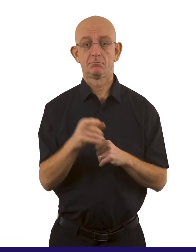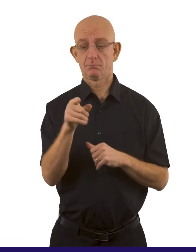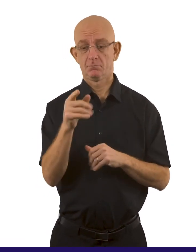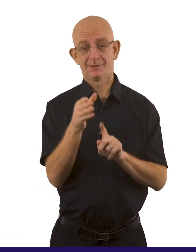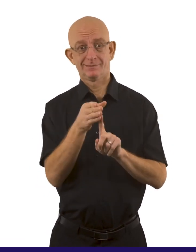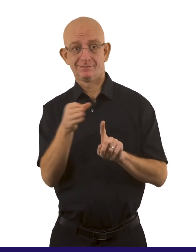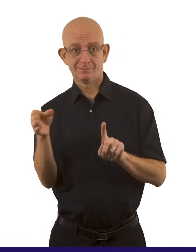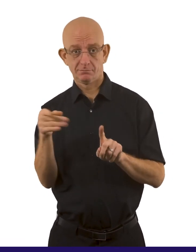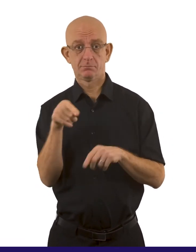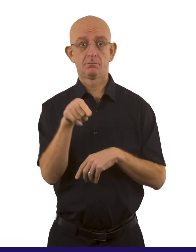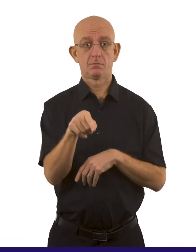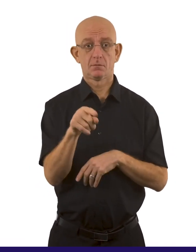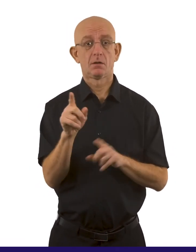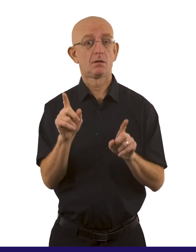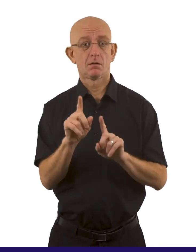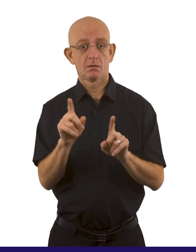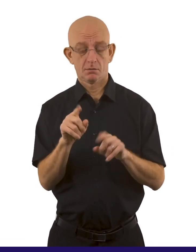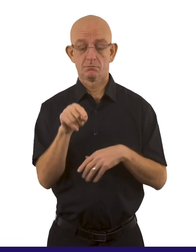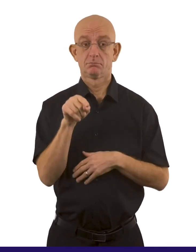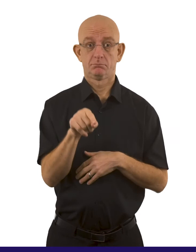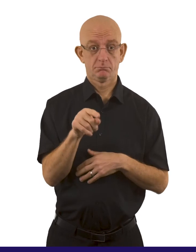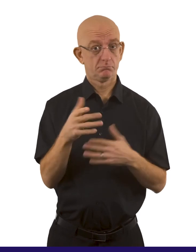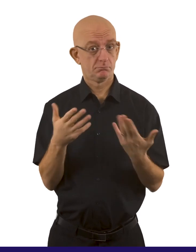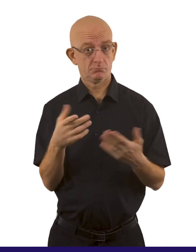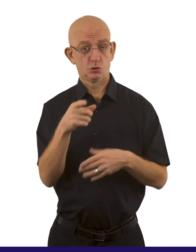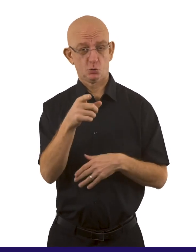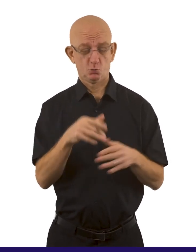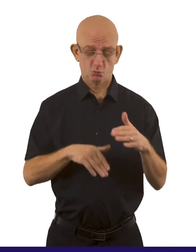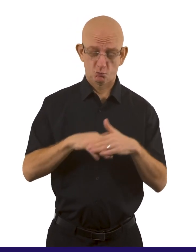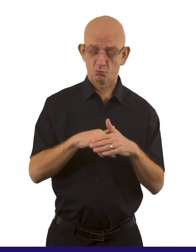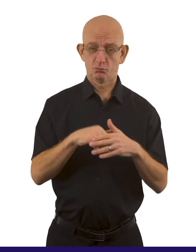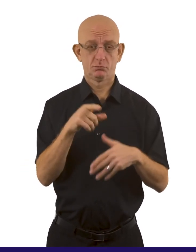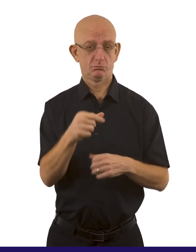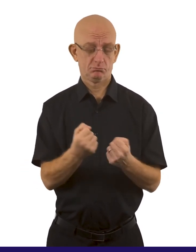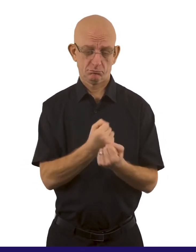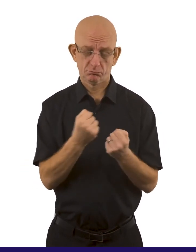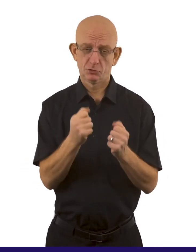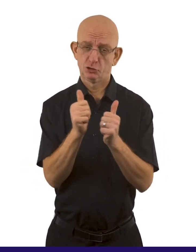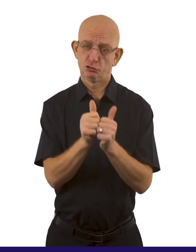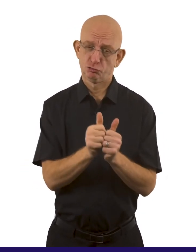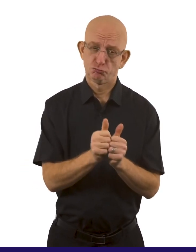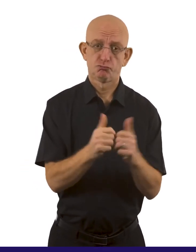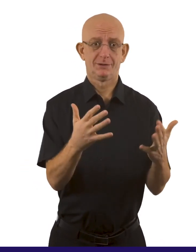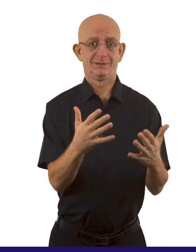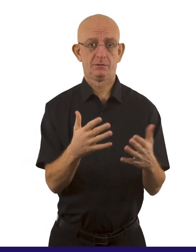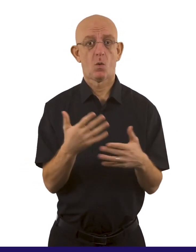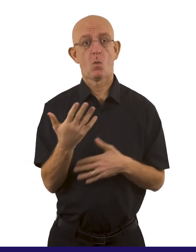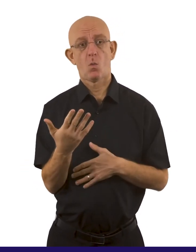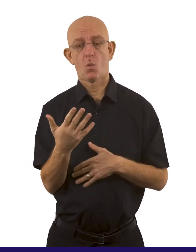Do you strongly disagree? Disagree, neither agree nor disagree, agree,